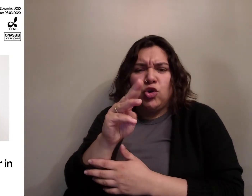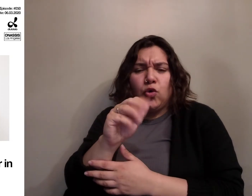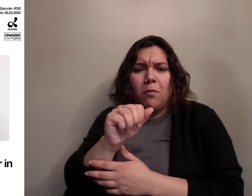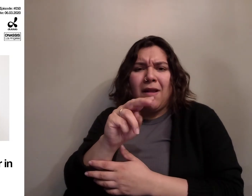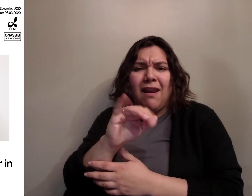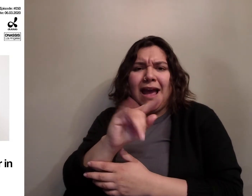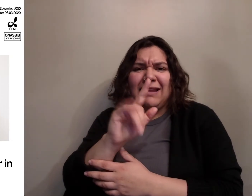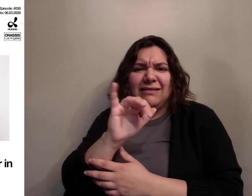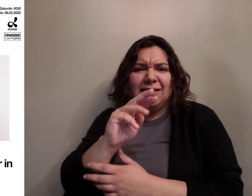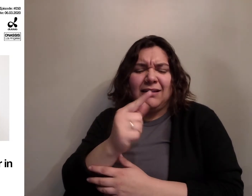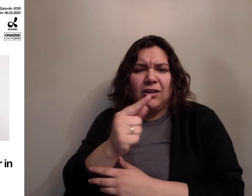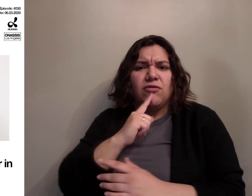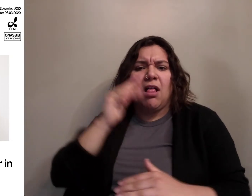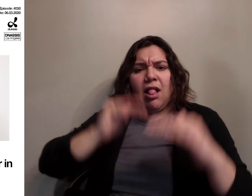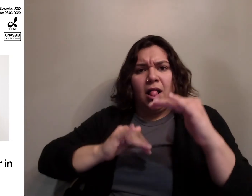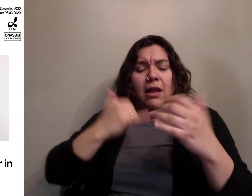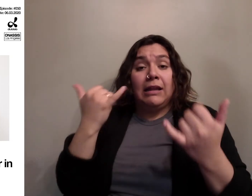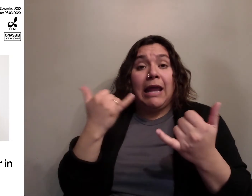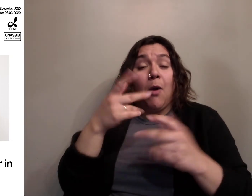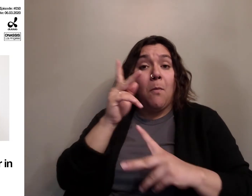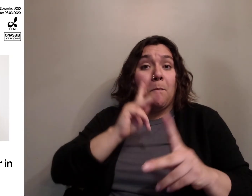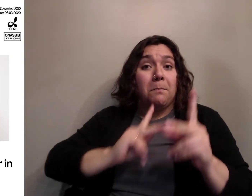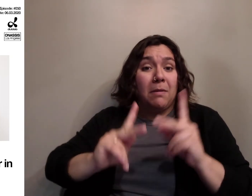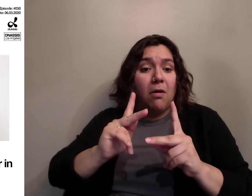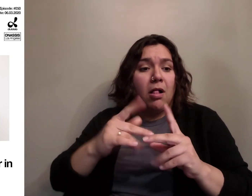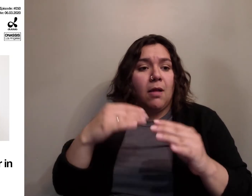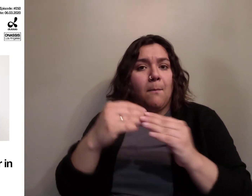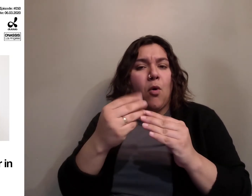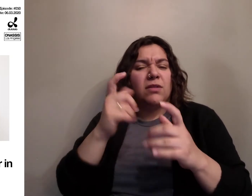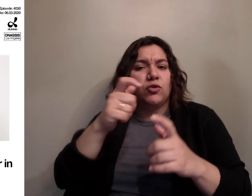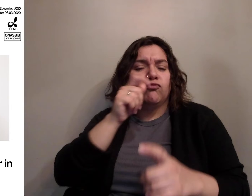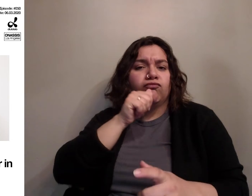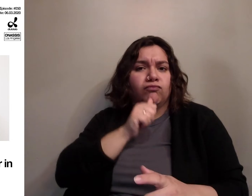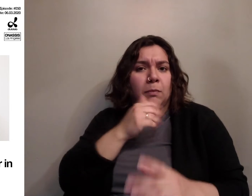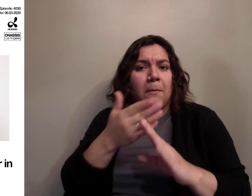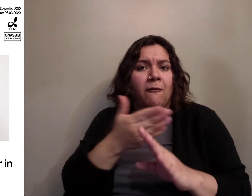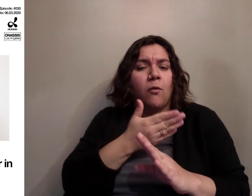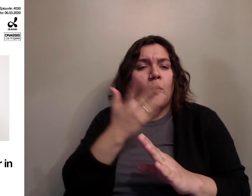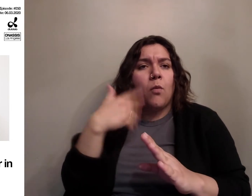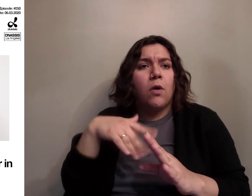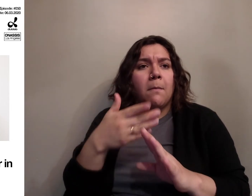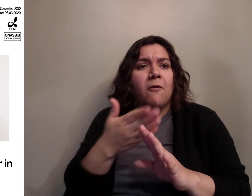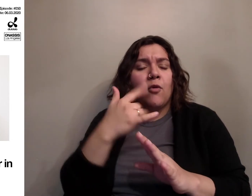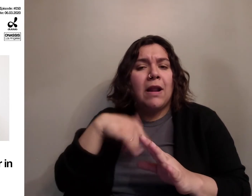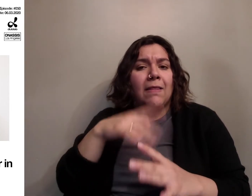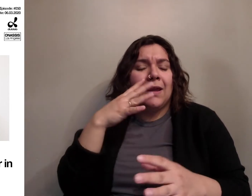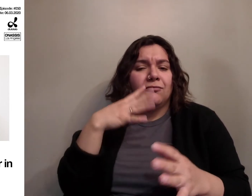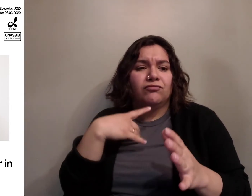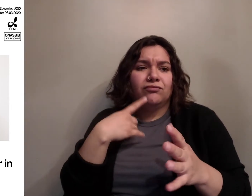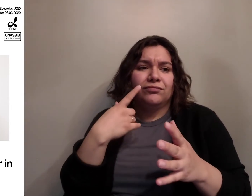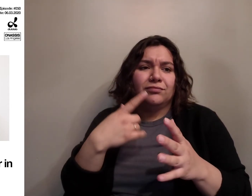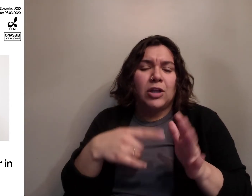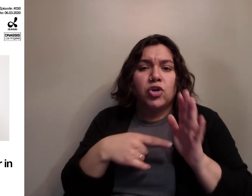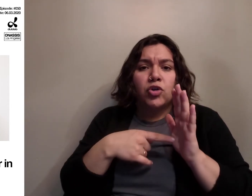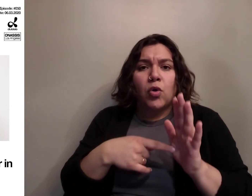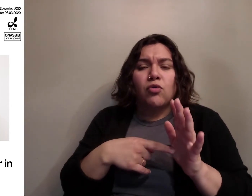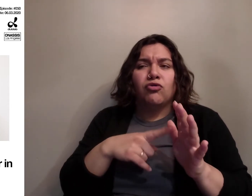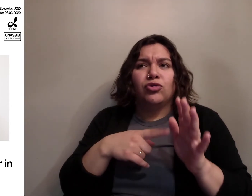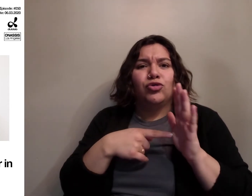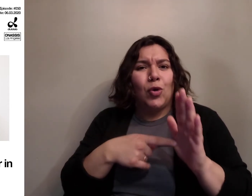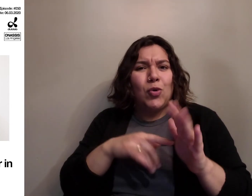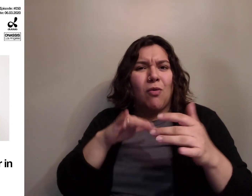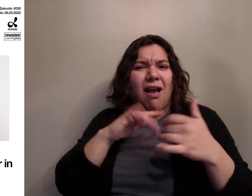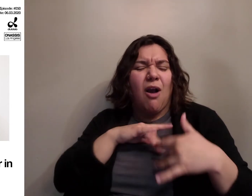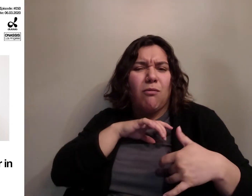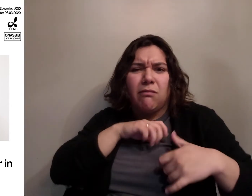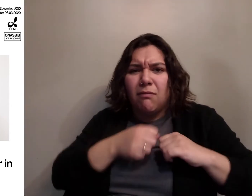completely dehumanizing, because at the end of the day, what more are people supposed to endure before